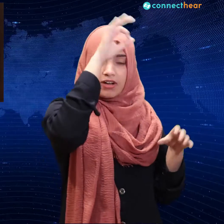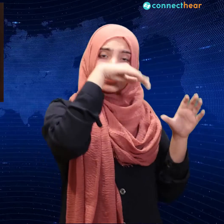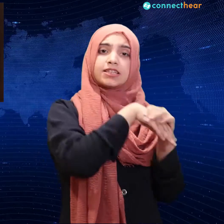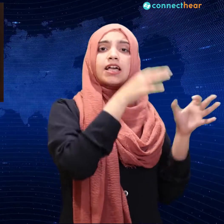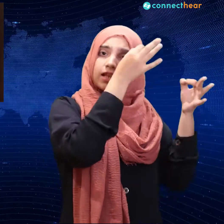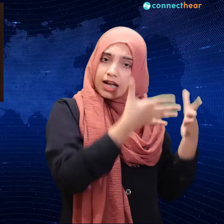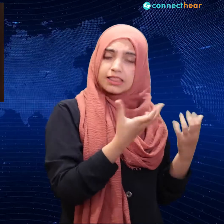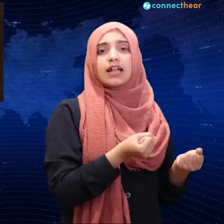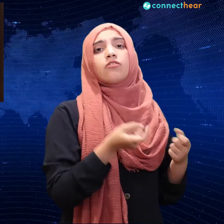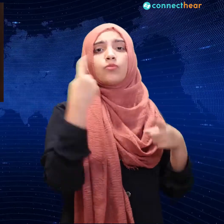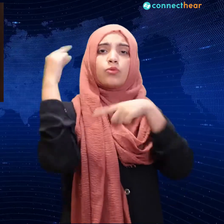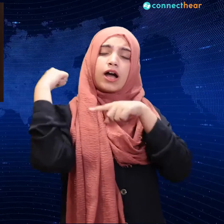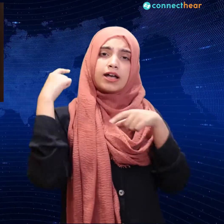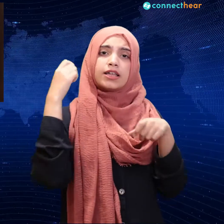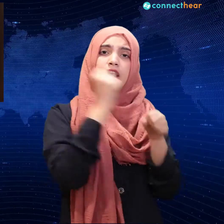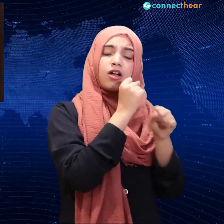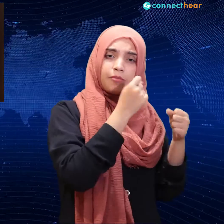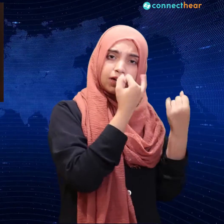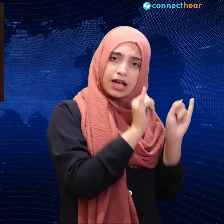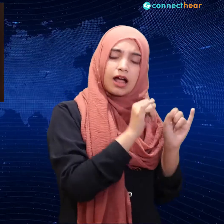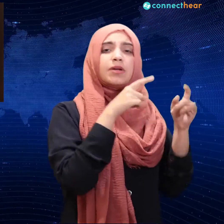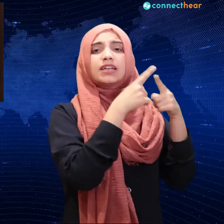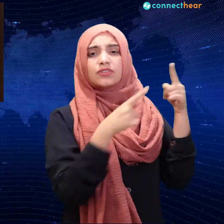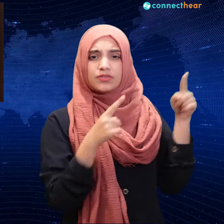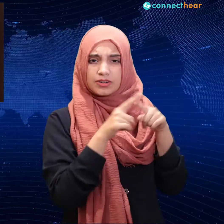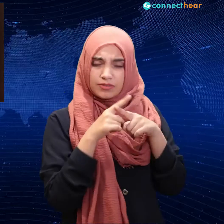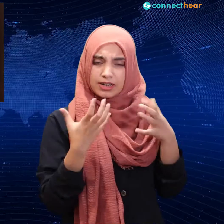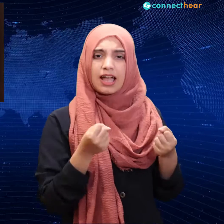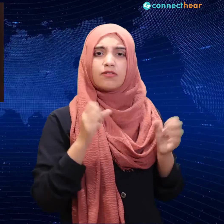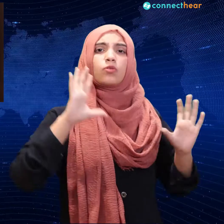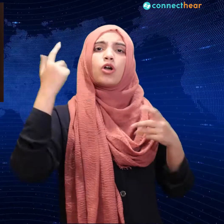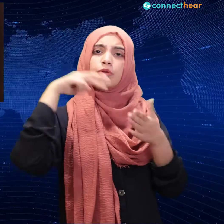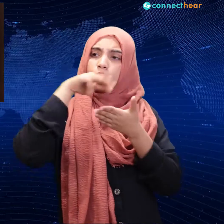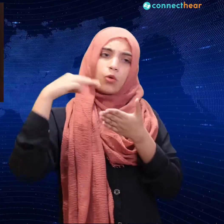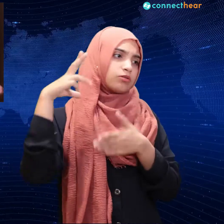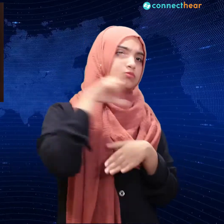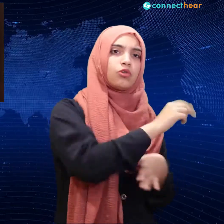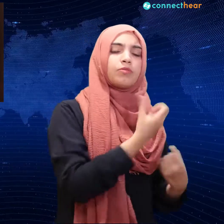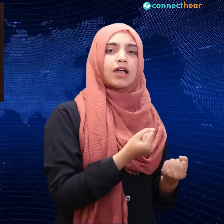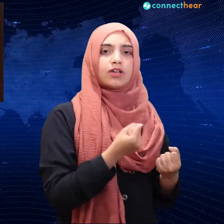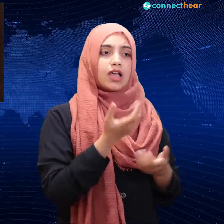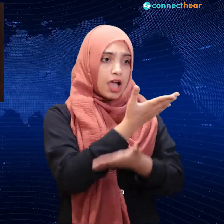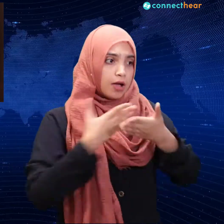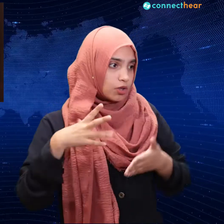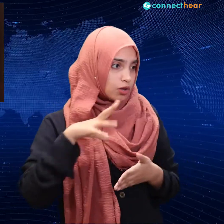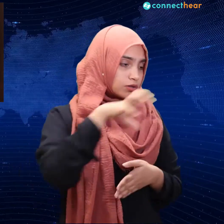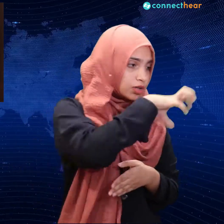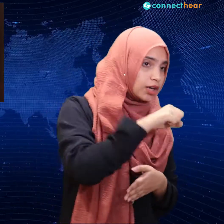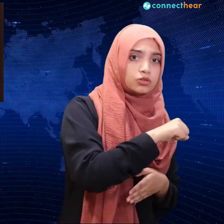the people. So rather than sitting here and thinking that we can sort of control them, we